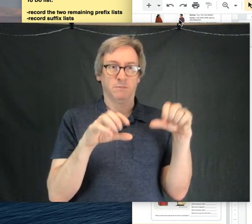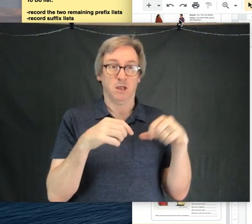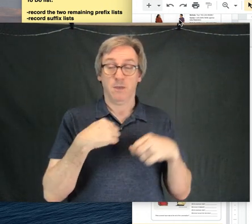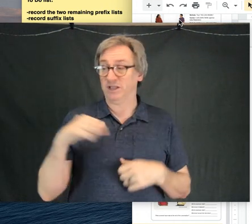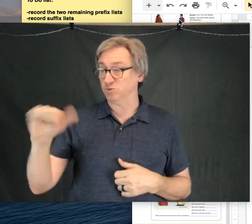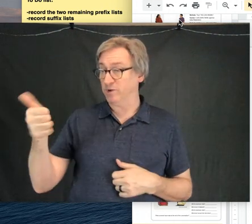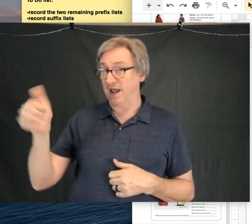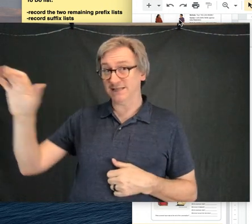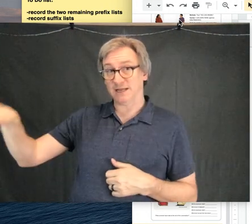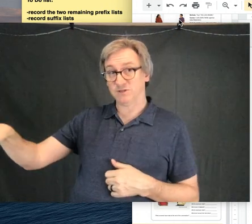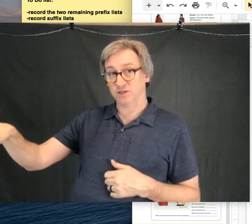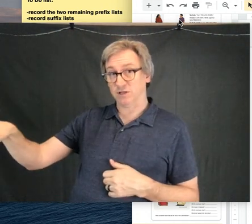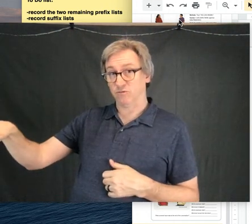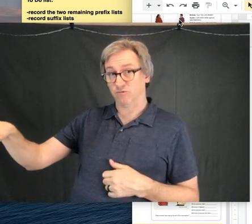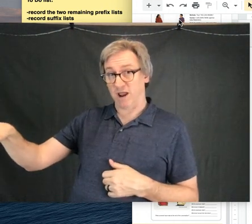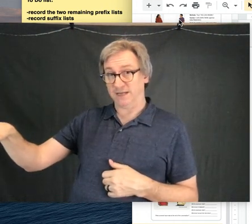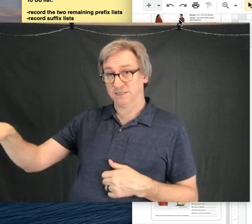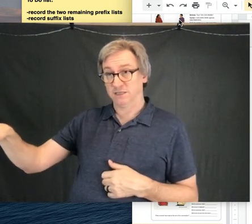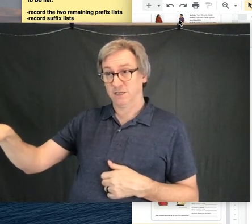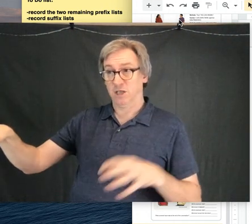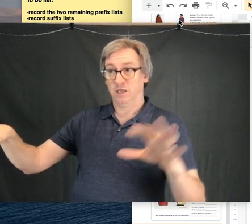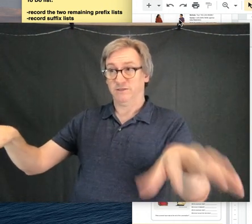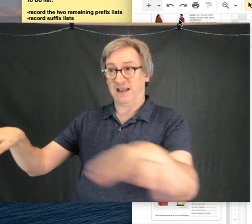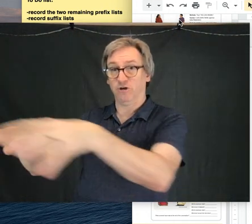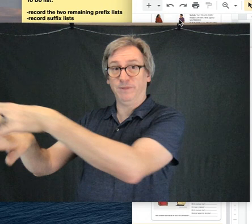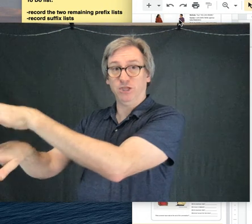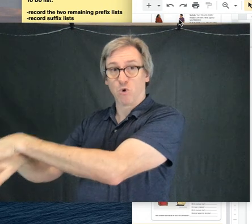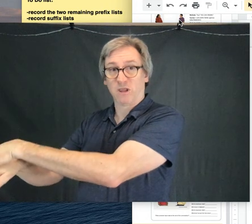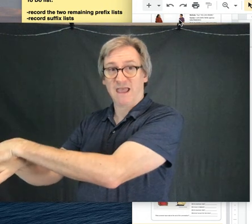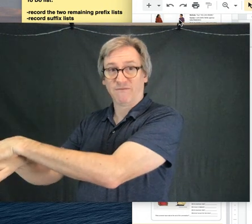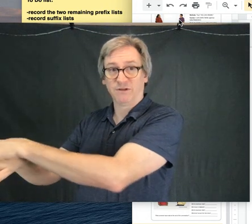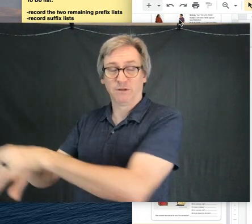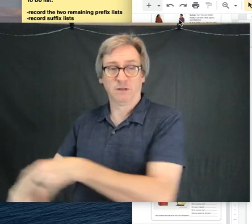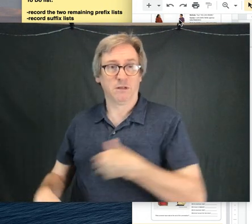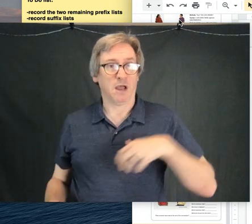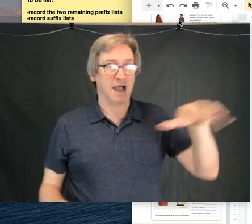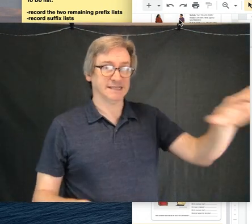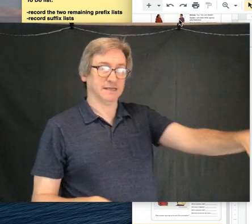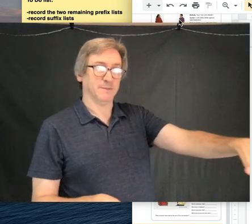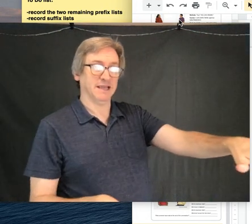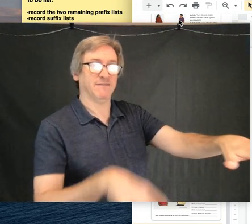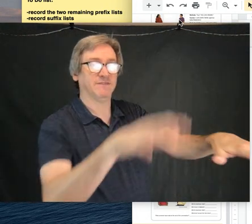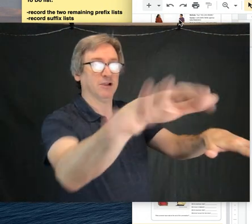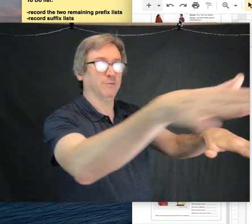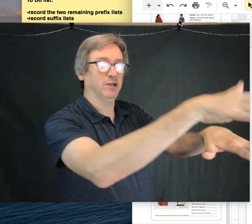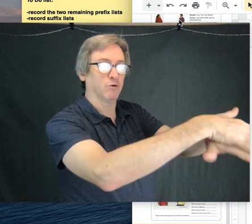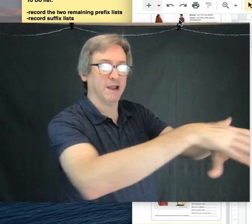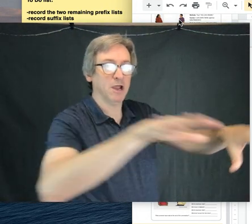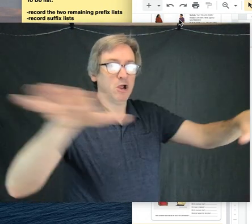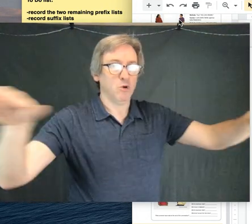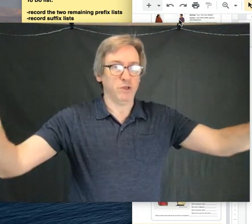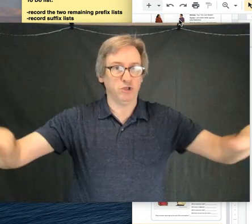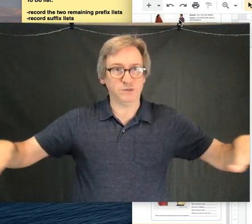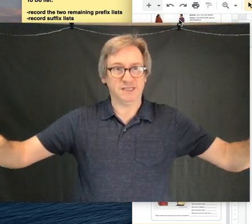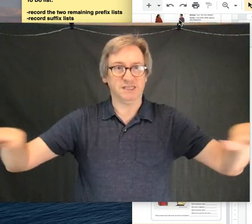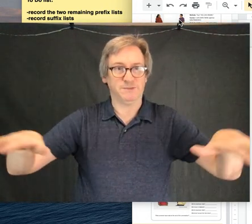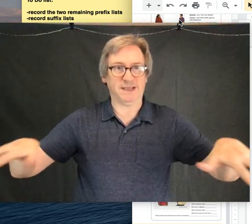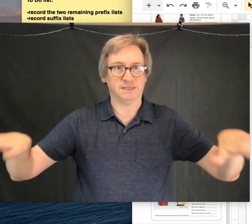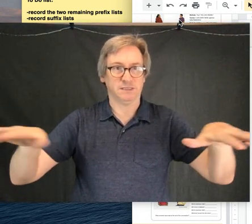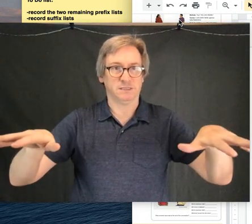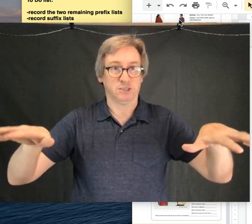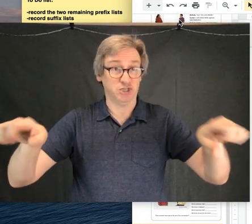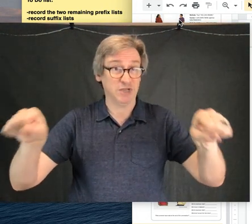right, because when I set up to the right, that could be your left. I set to my left, that could be your right. We use